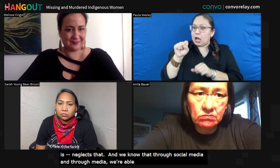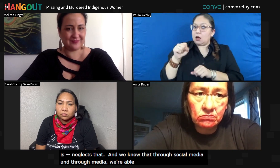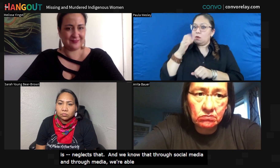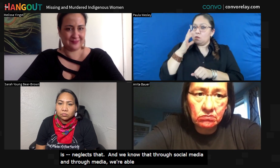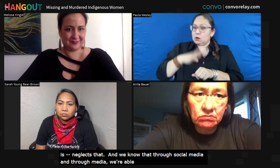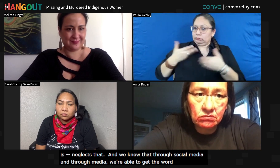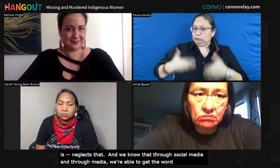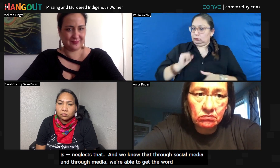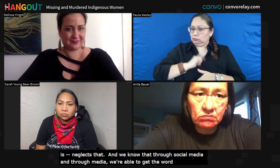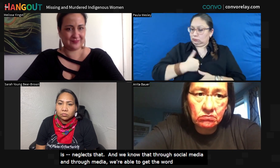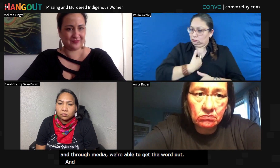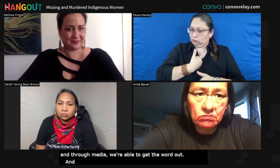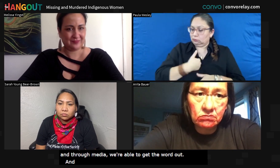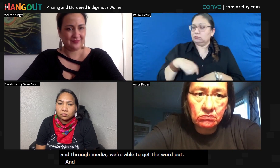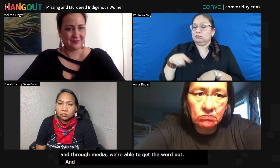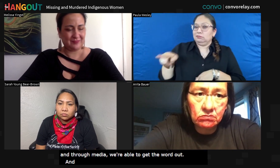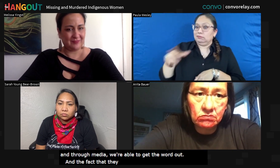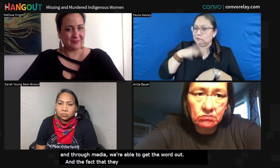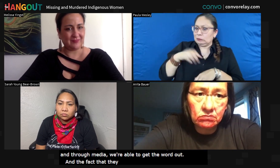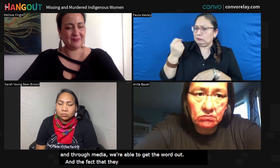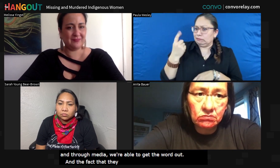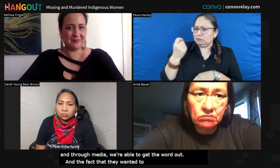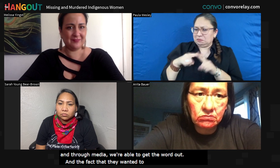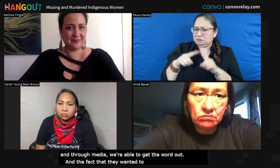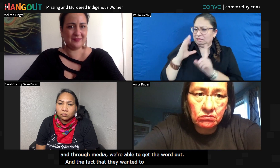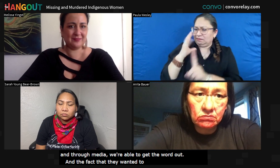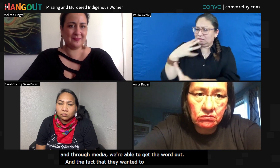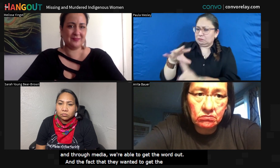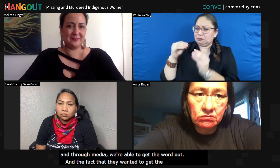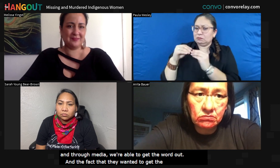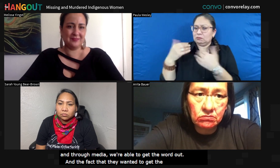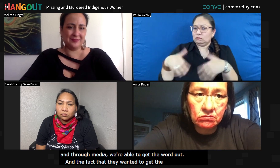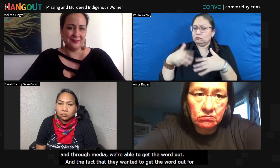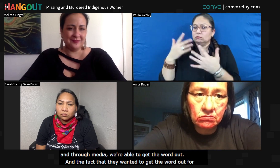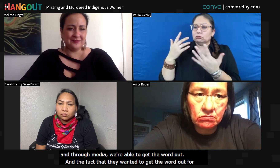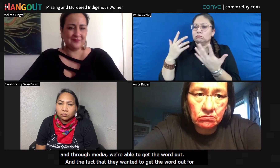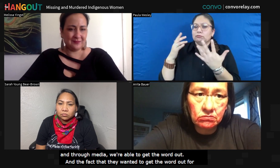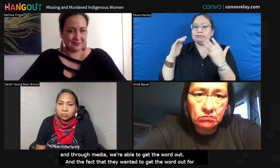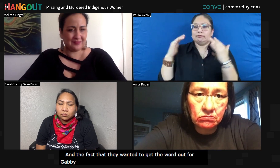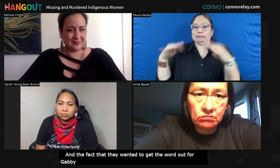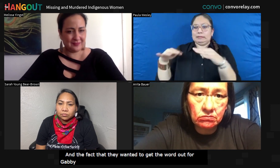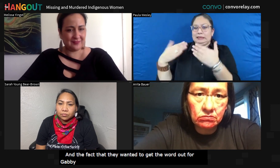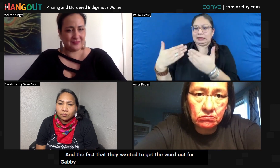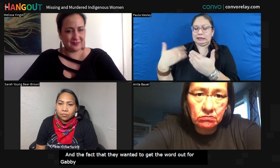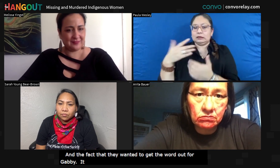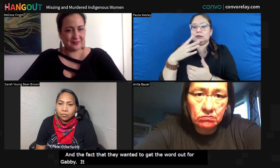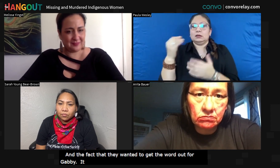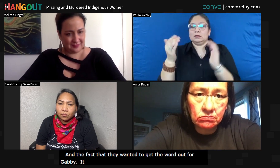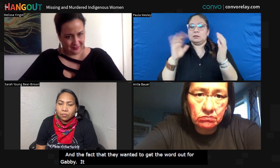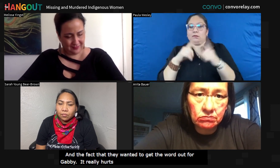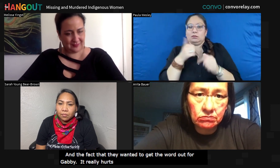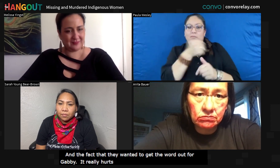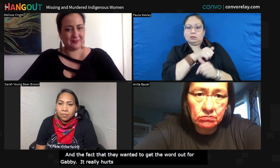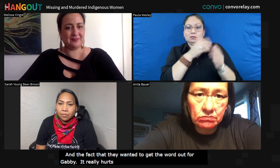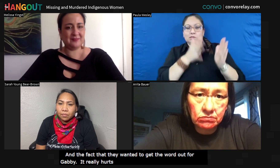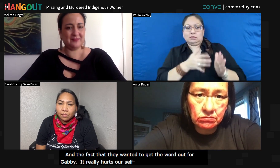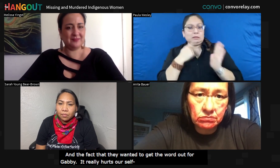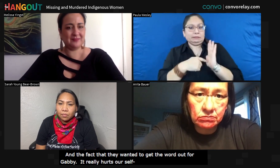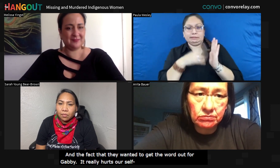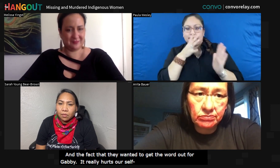out for Gabby, and it really hurts that it's our self-esteem. And I understand that's terrible that she was murdered, but for